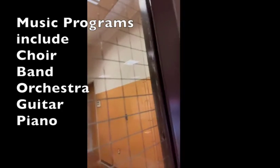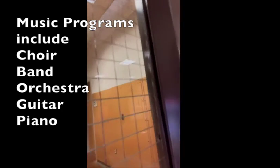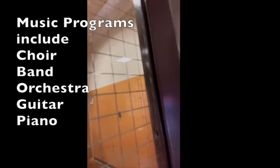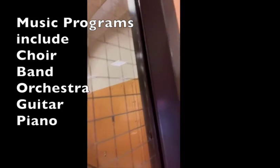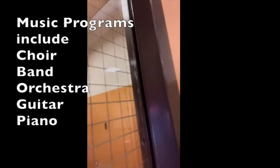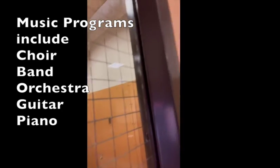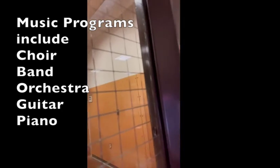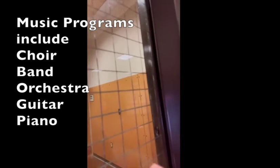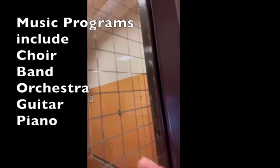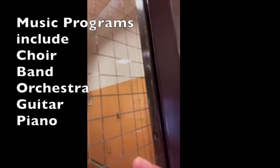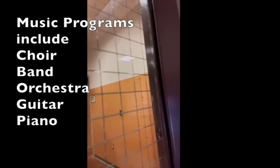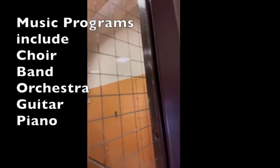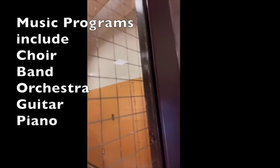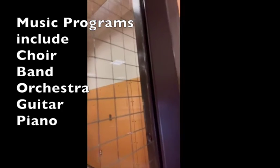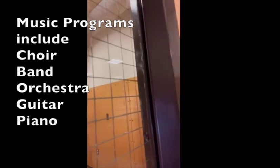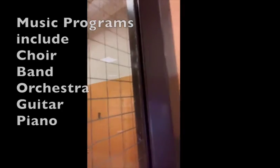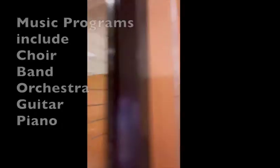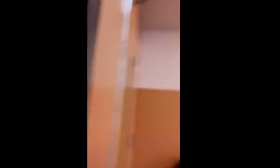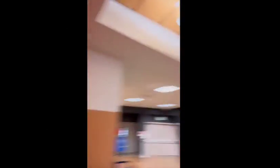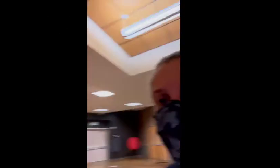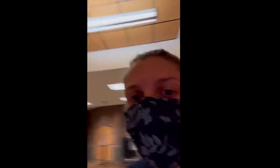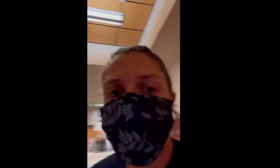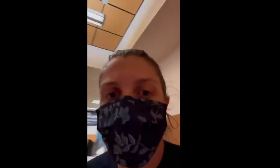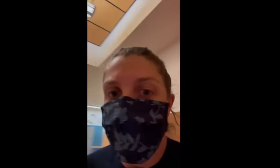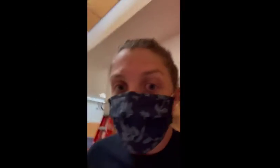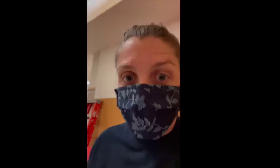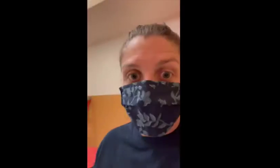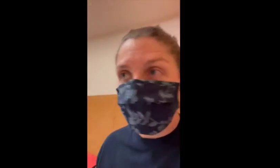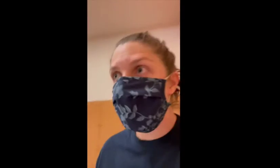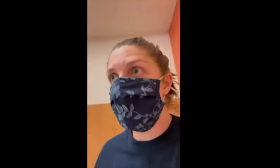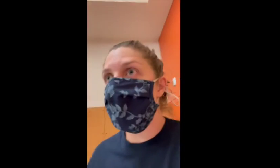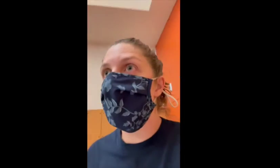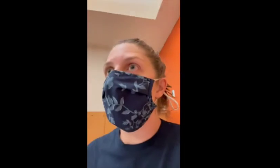there are all these practice rooms so that you can practice whatever instrument you play.